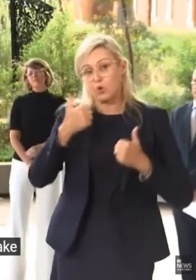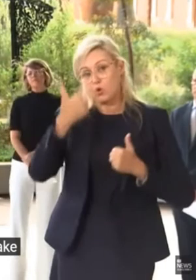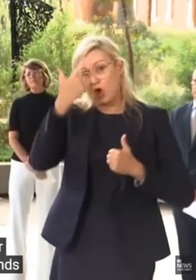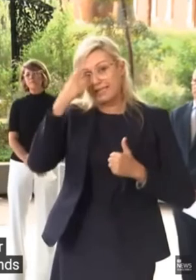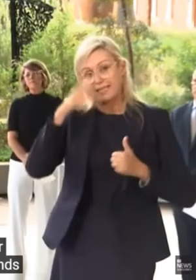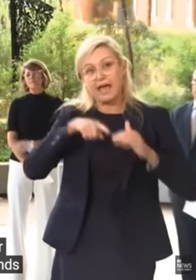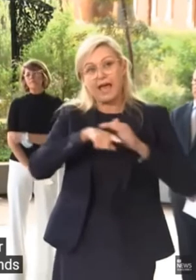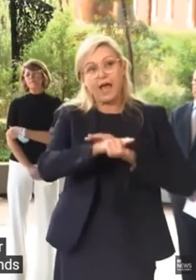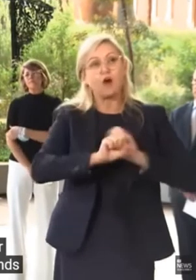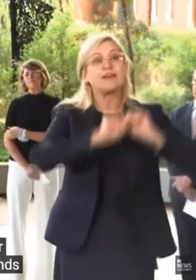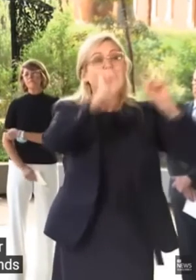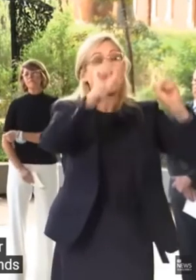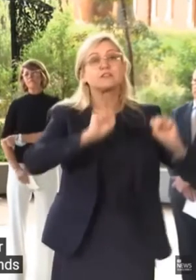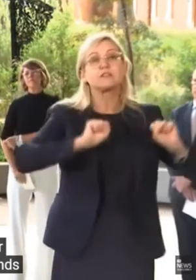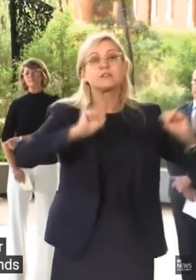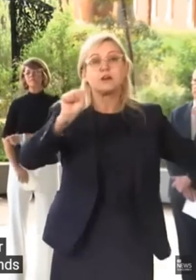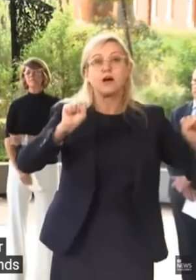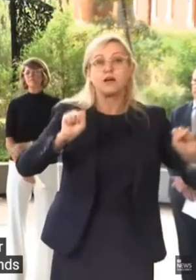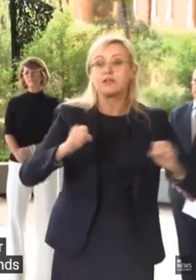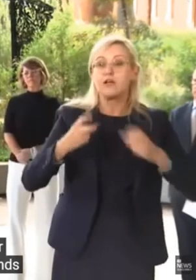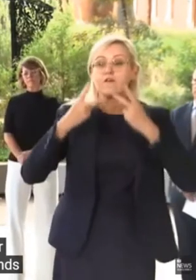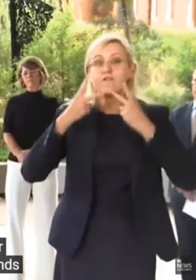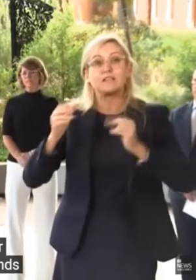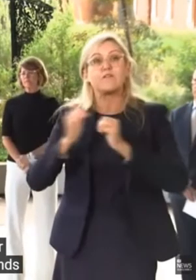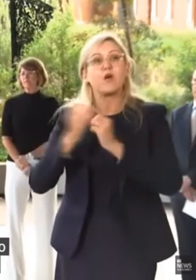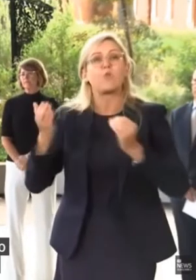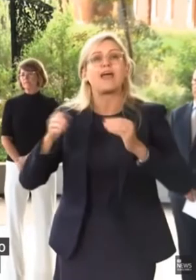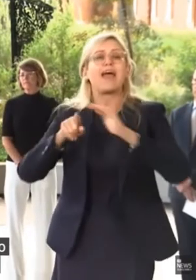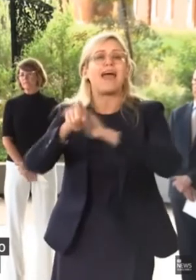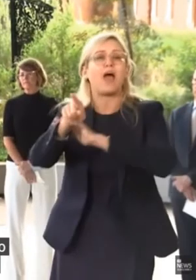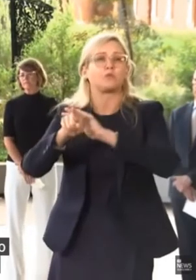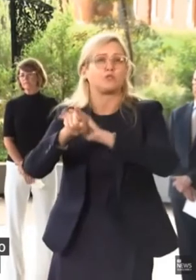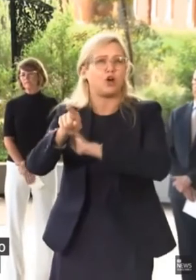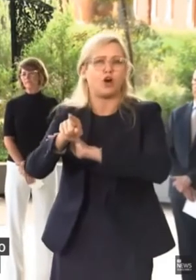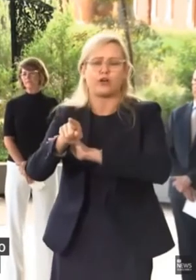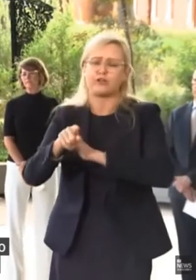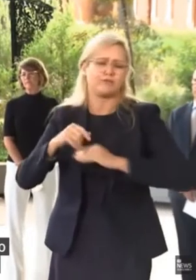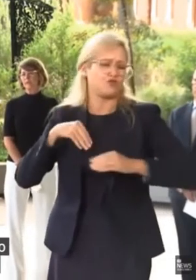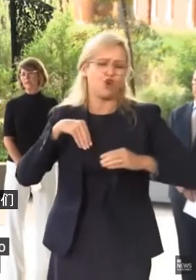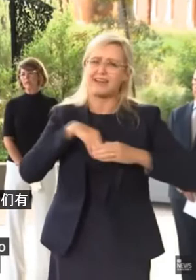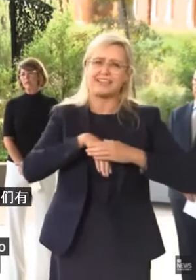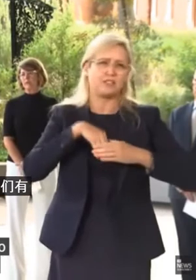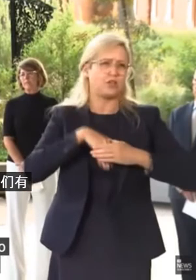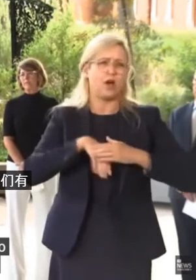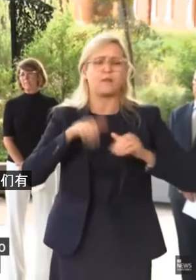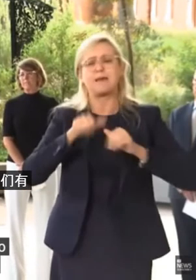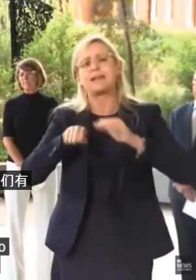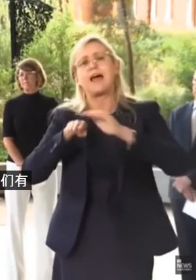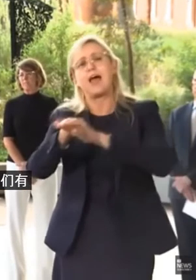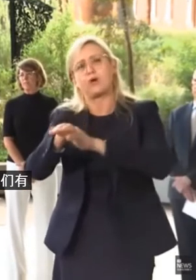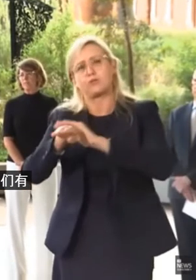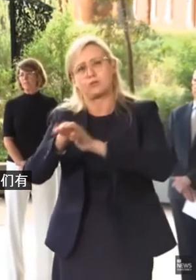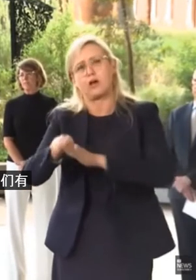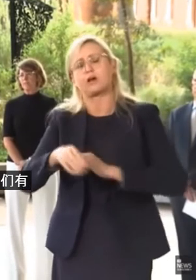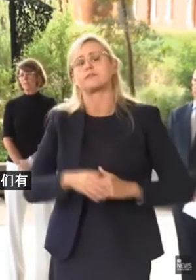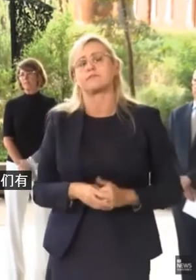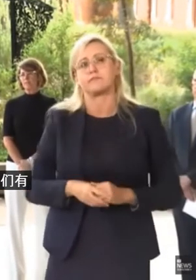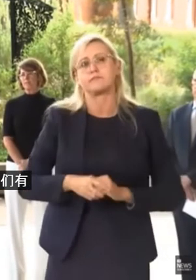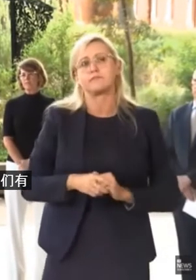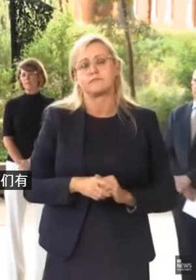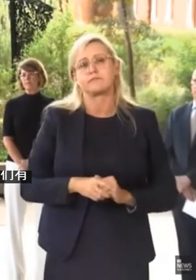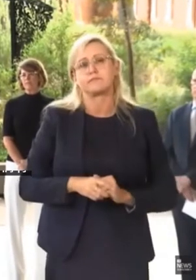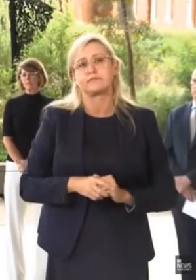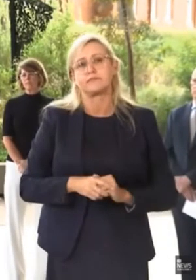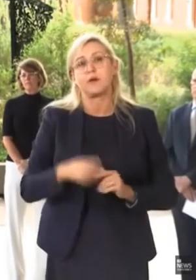outdoors, catch up with your friends in outdoor settings. It is also important that we have a responsibility to help